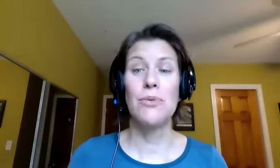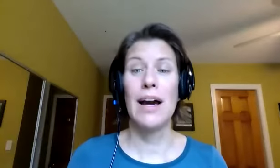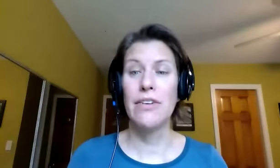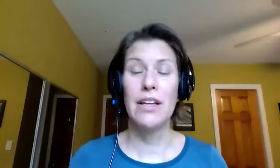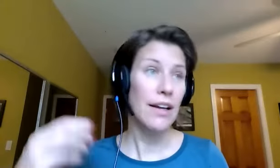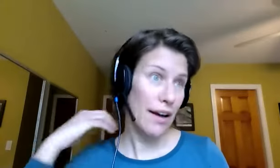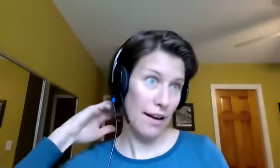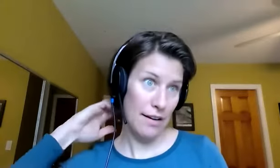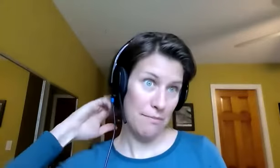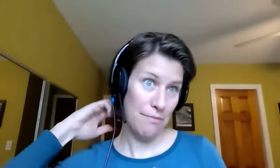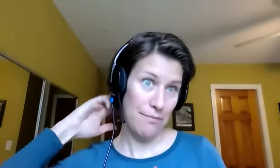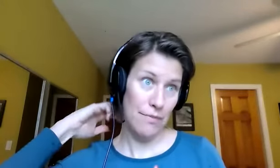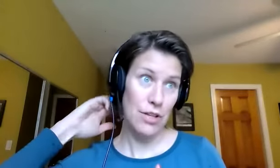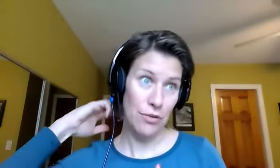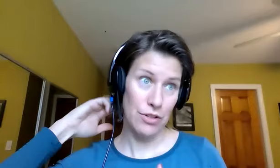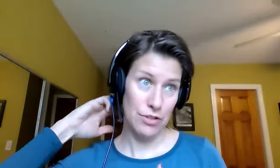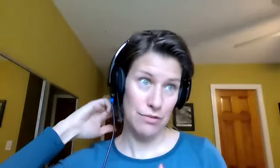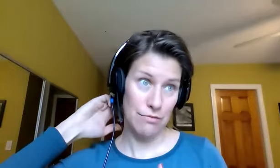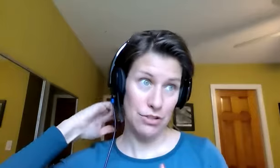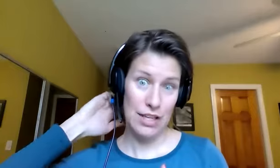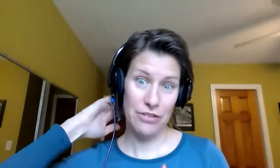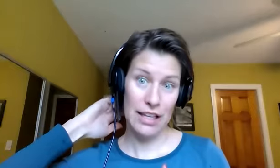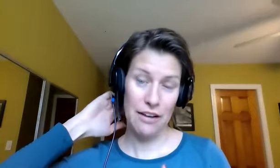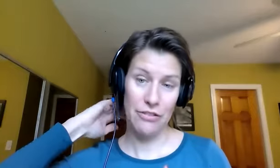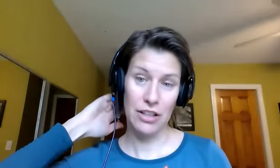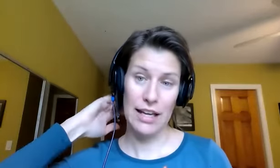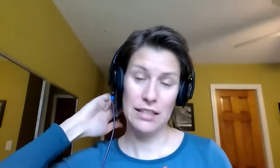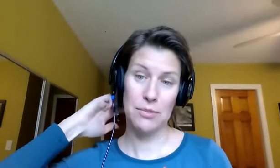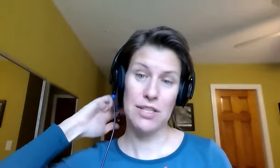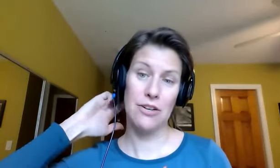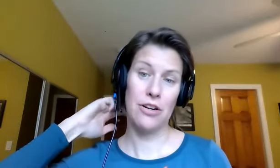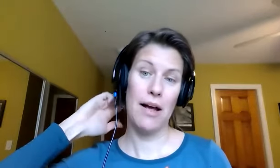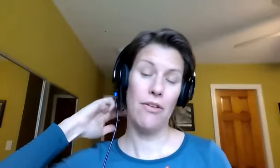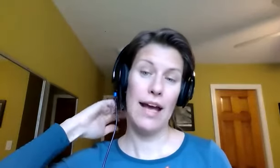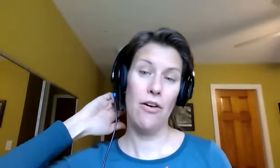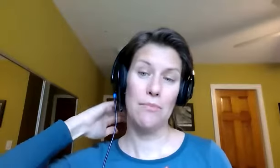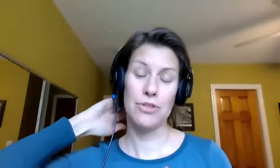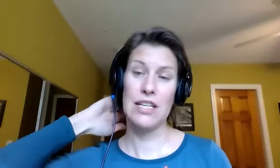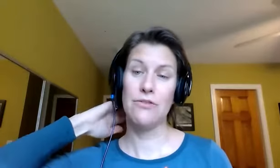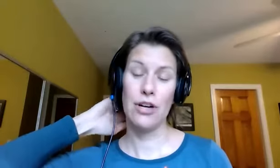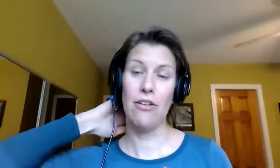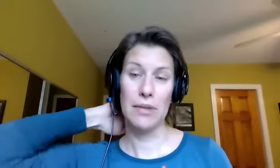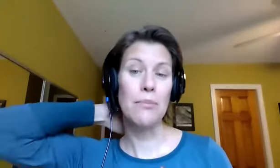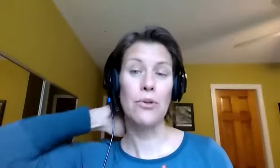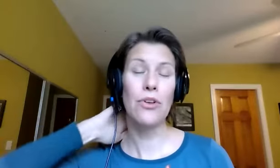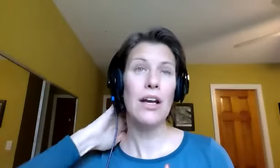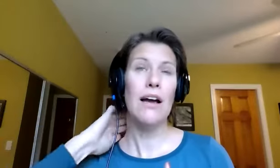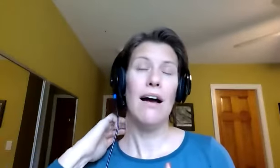out of it. Um, you know, there's, there's definitely, I feel like a double standard about how I'm perceived or how I'm labeled. Um,